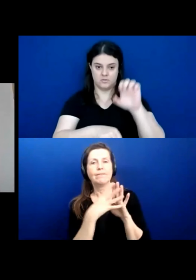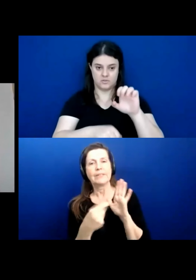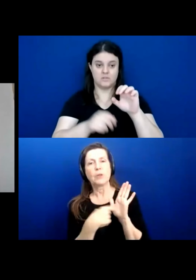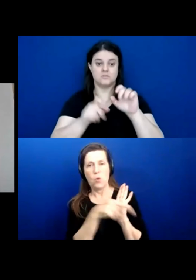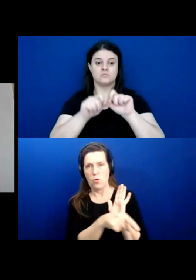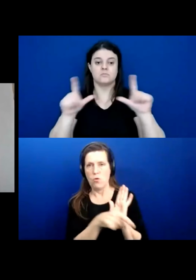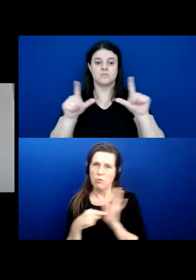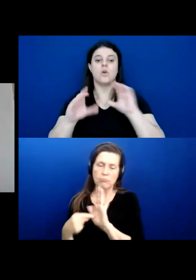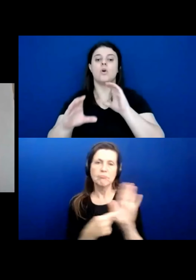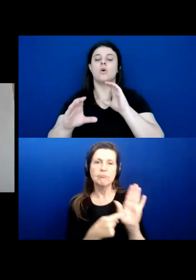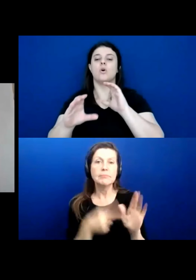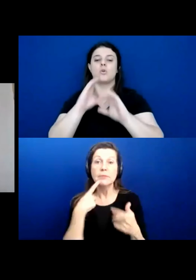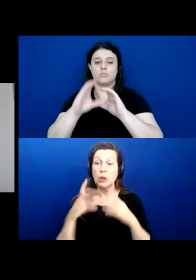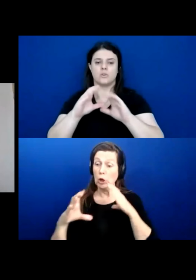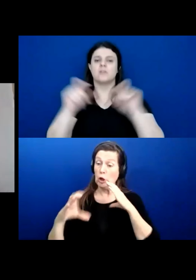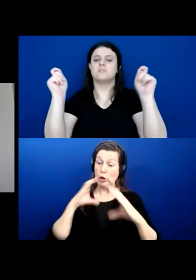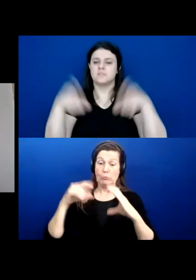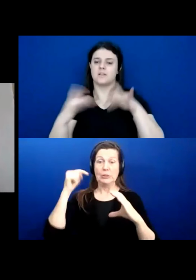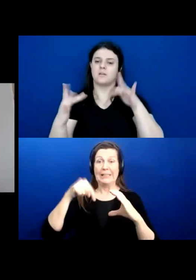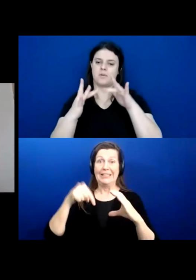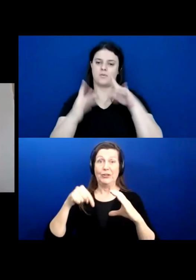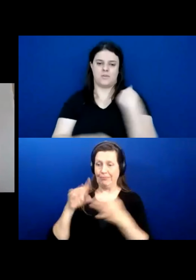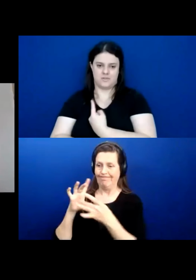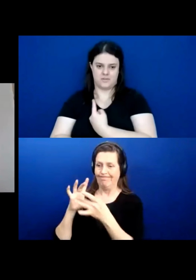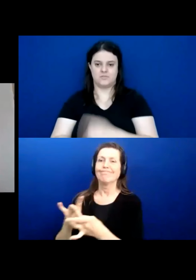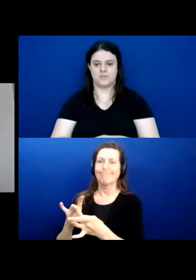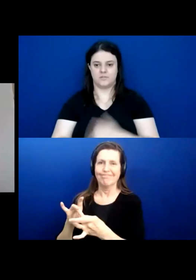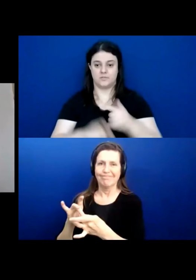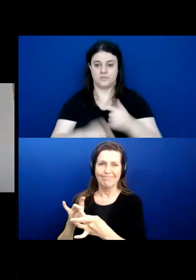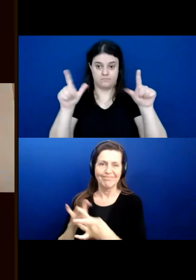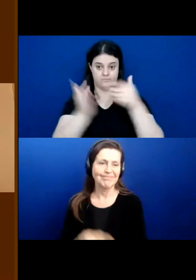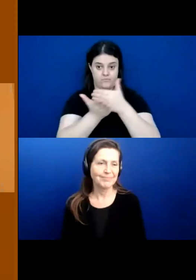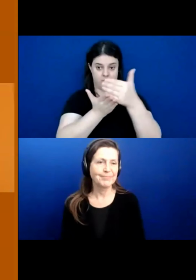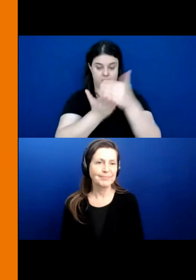says, communication can connect us. I'm just going to start the video now.